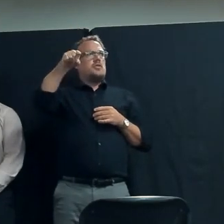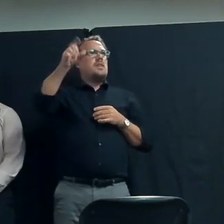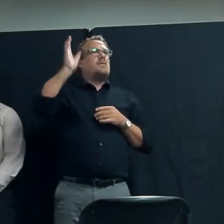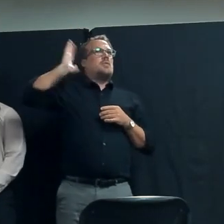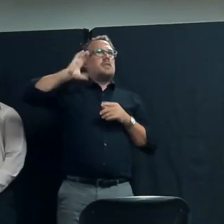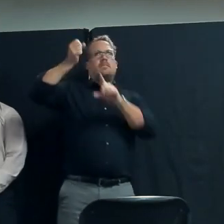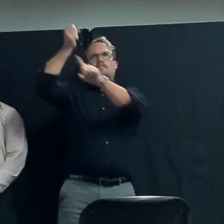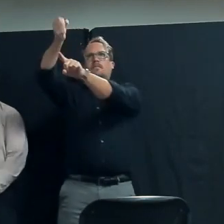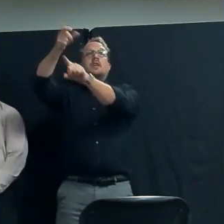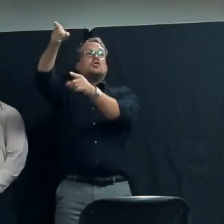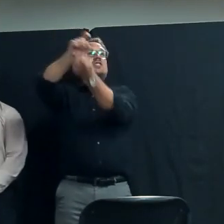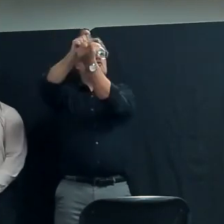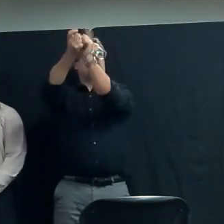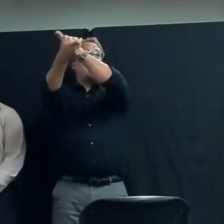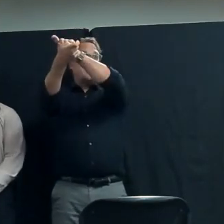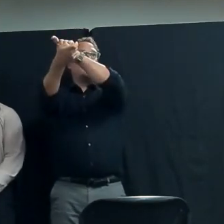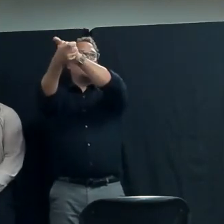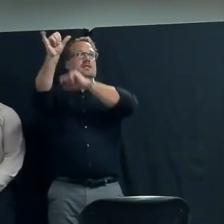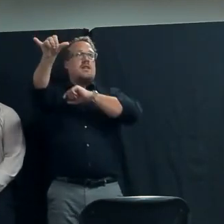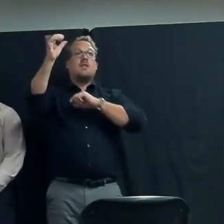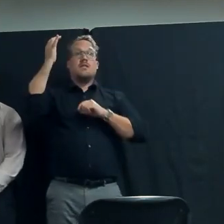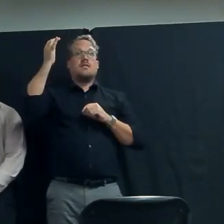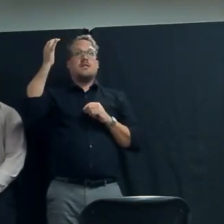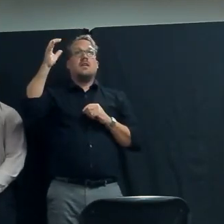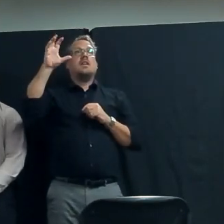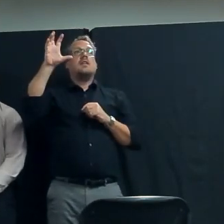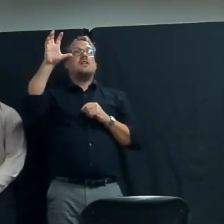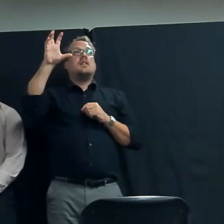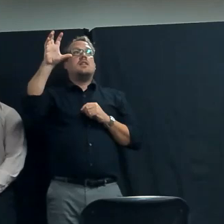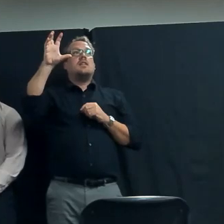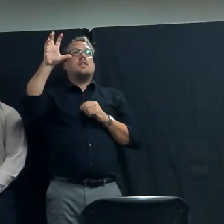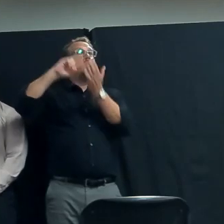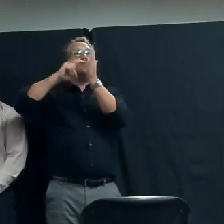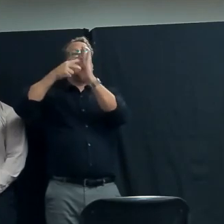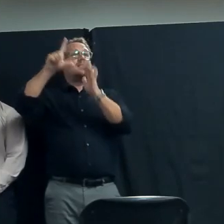She changed it so that the LEAs